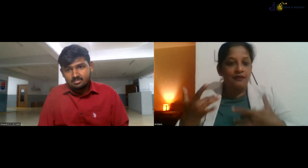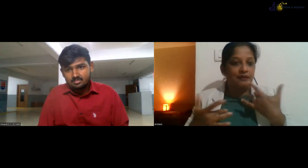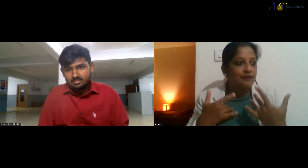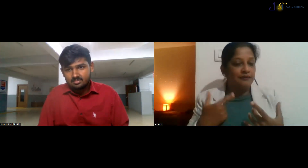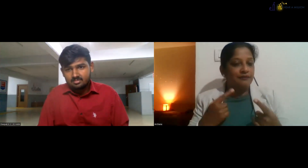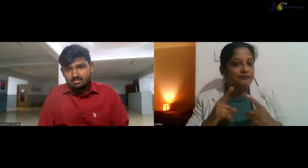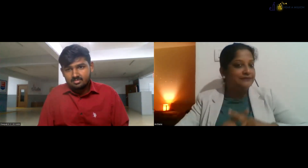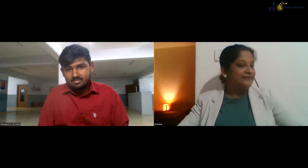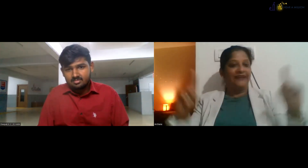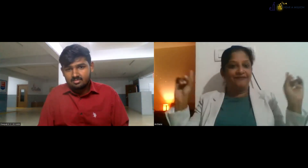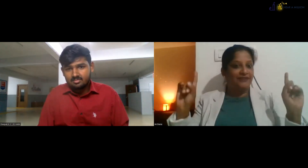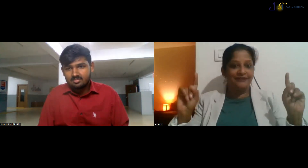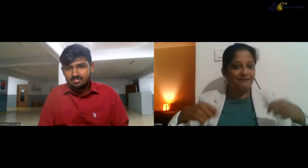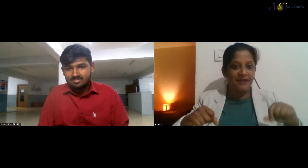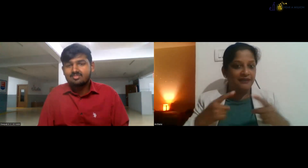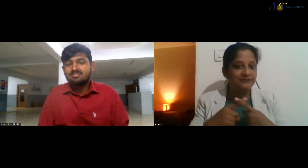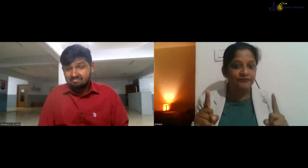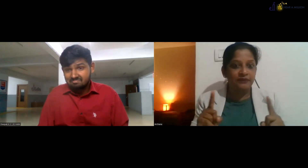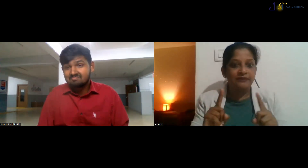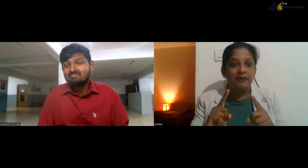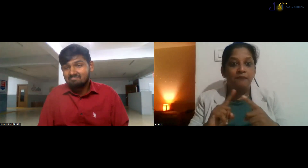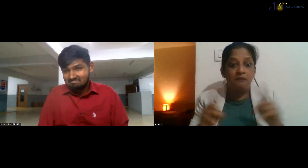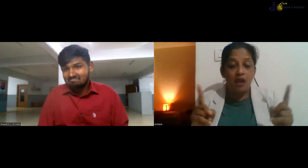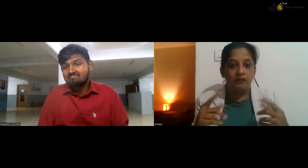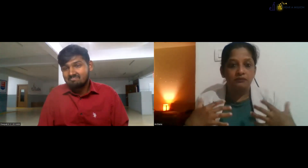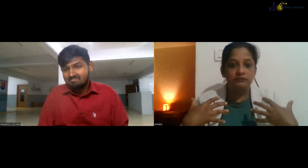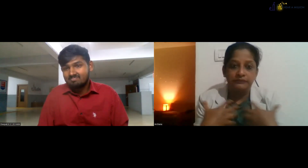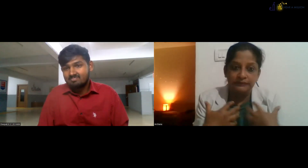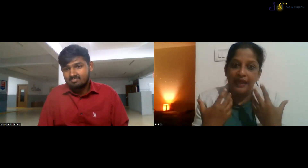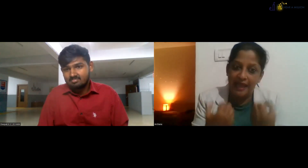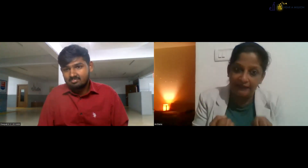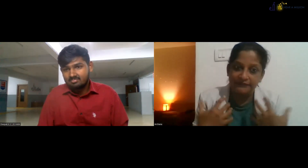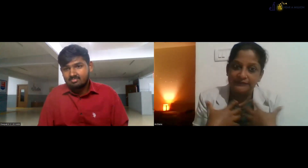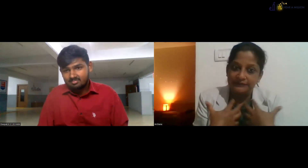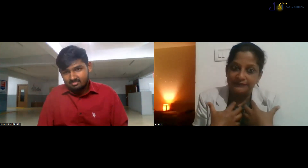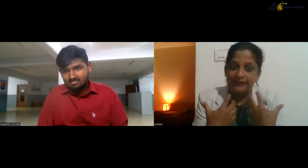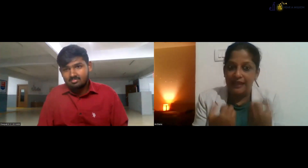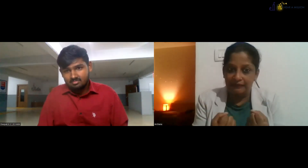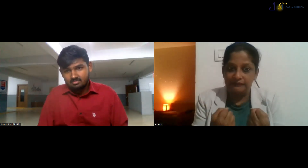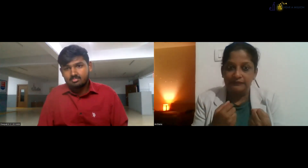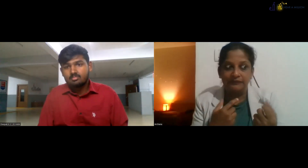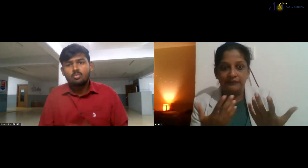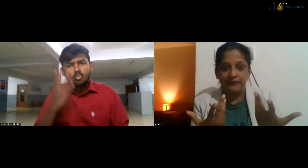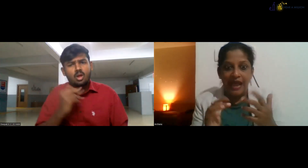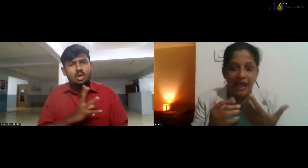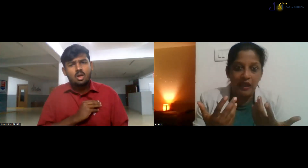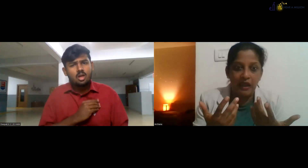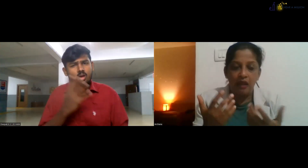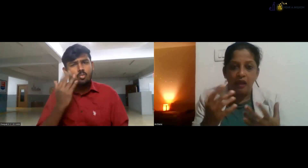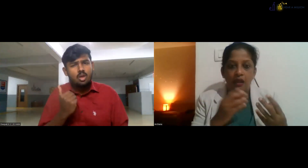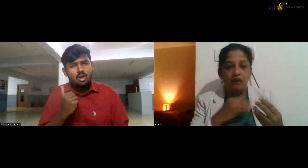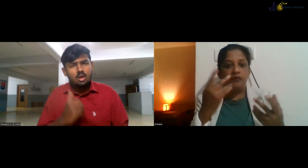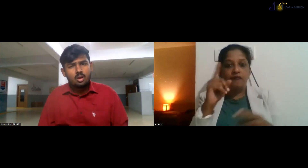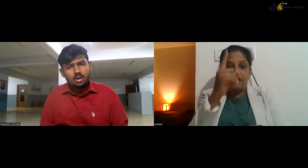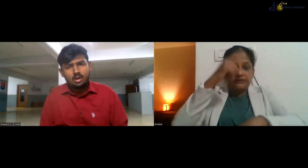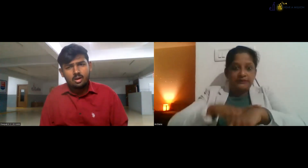to connect with the team members, and then that makes me so excited. But I was scared too at that time.